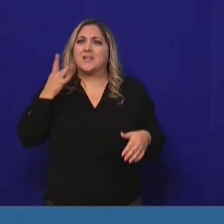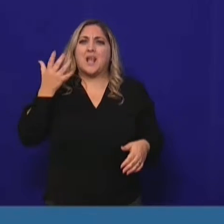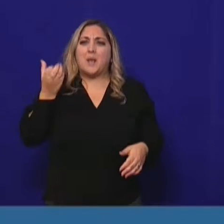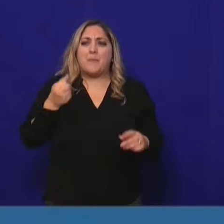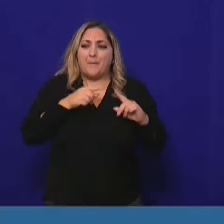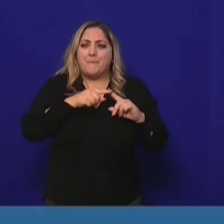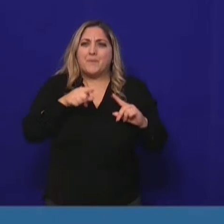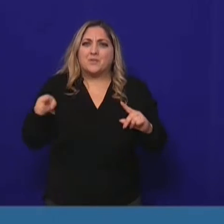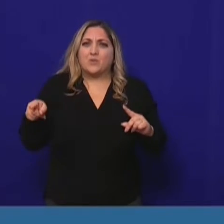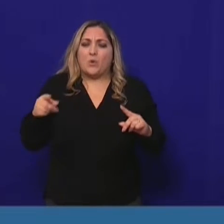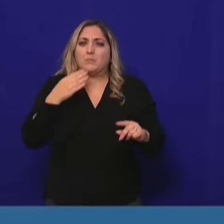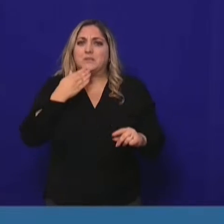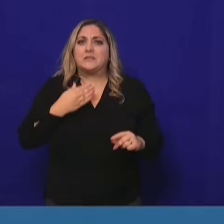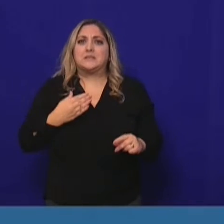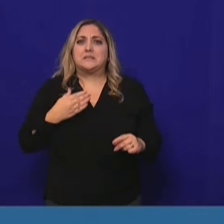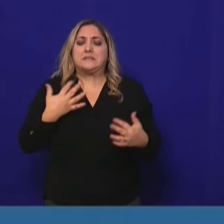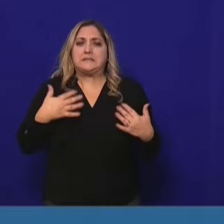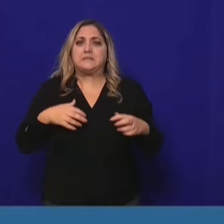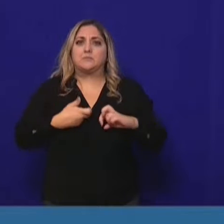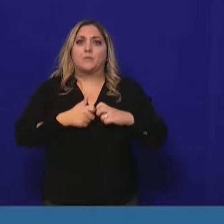x'tip ta' problemi qed jiffaċċjaw?